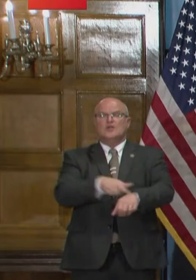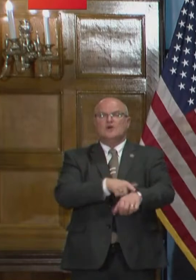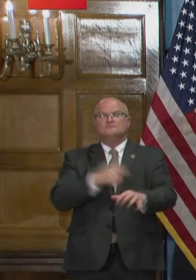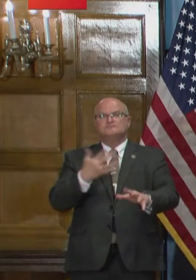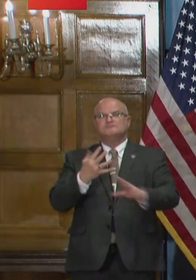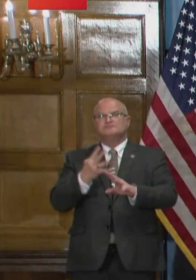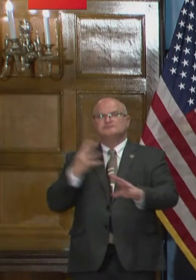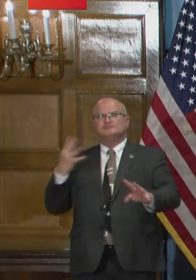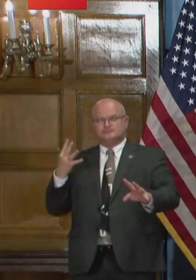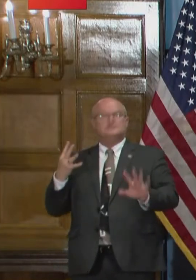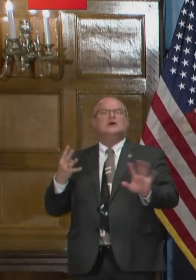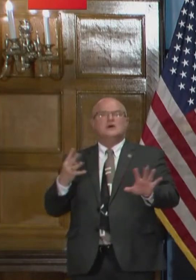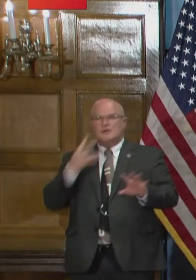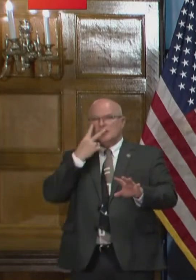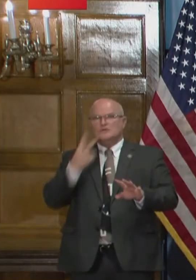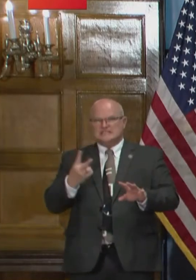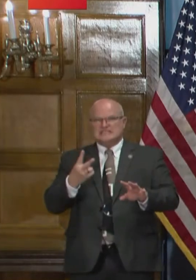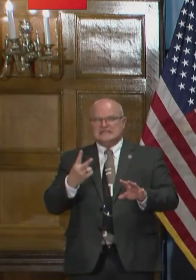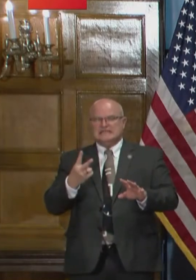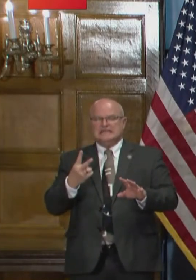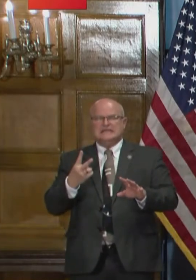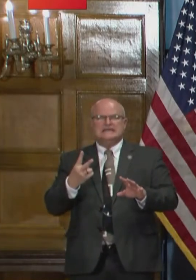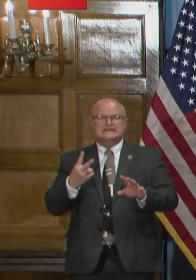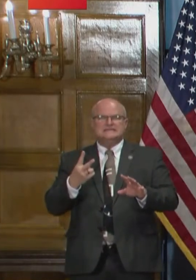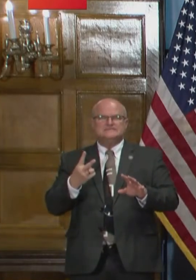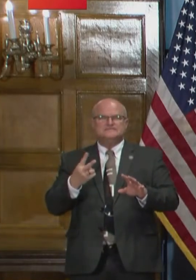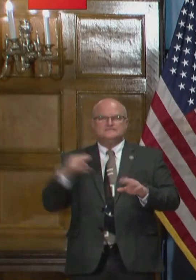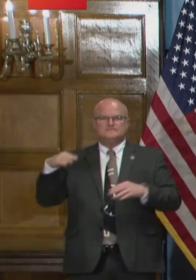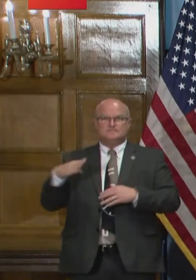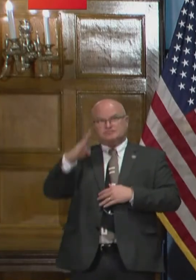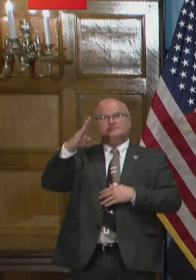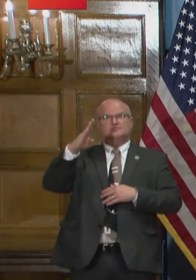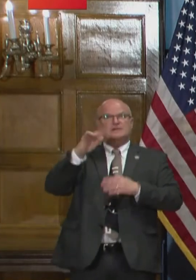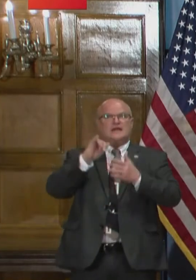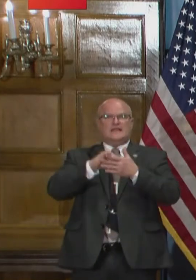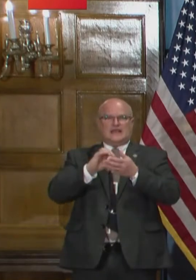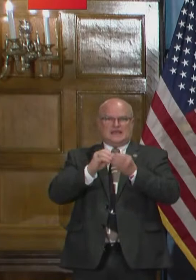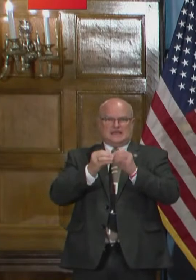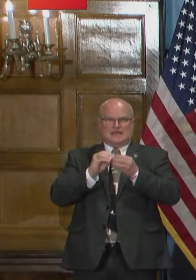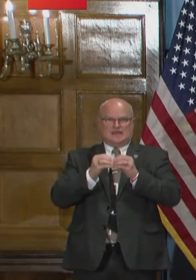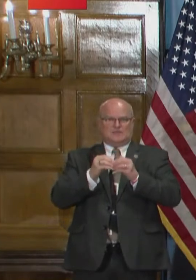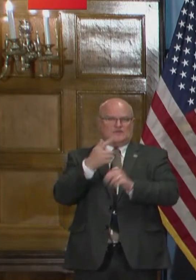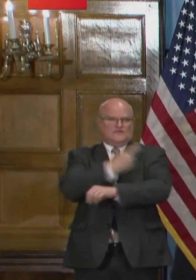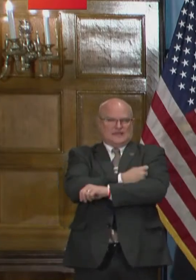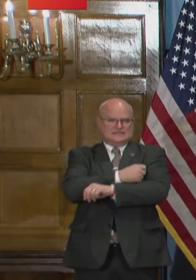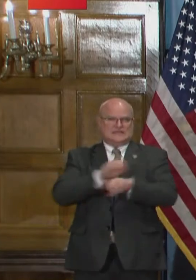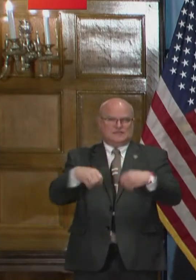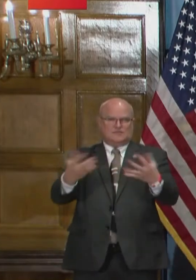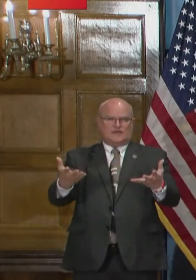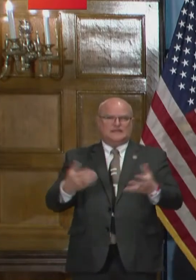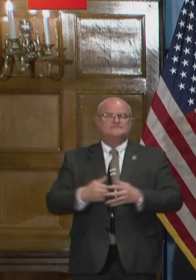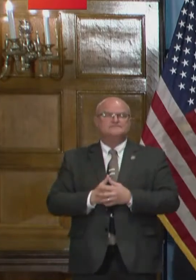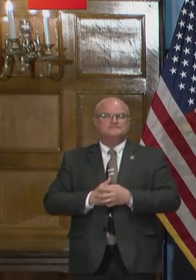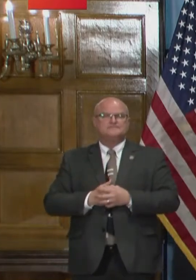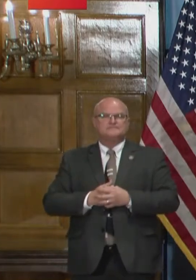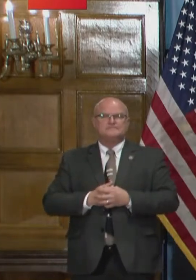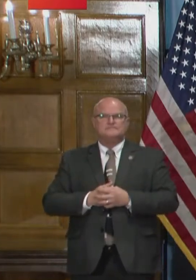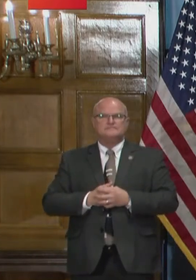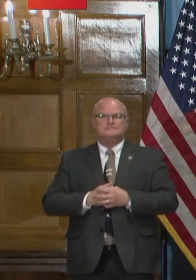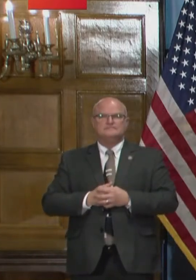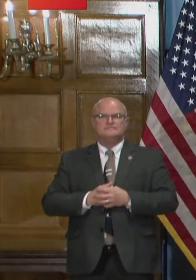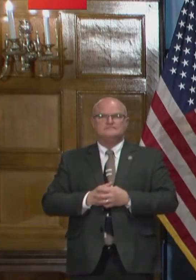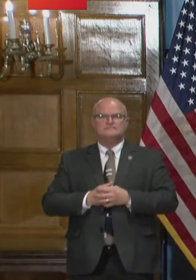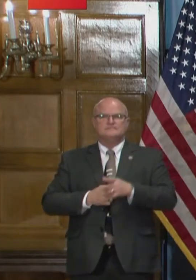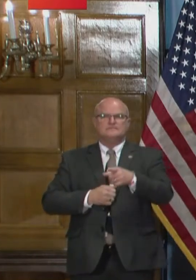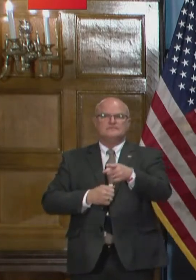we're going to start seeing a rather large, uptick in that percentage of vaccine that's been provided. Yes,